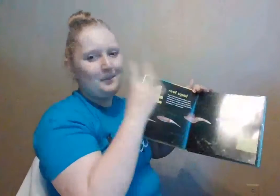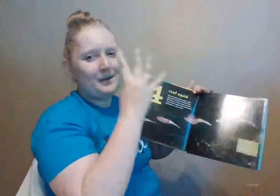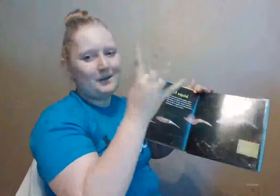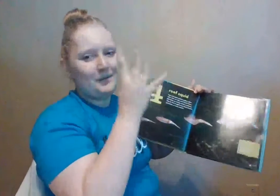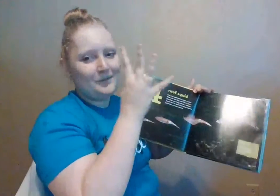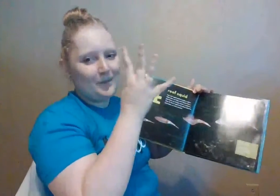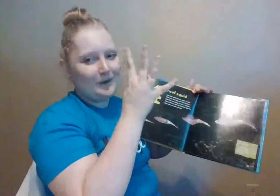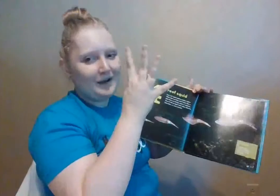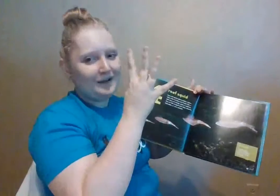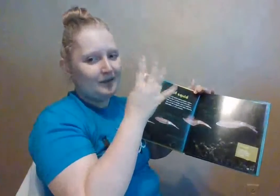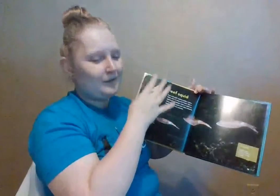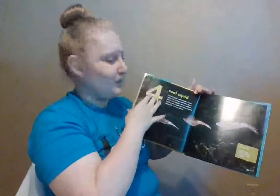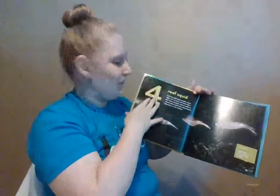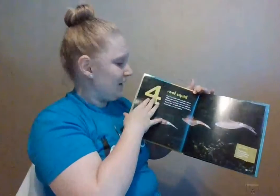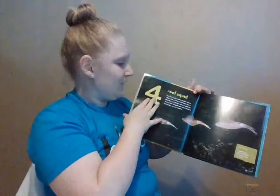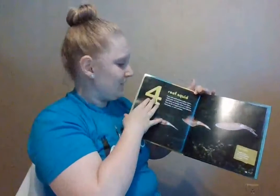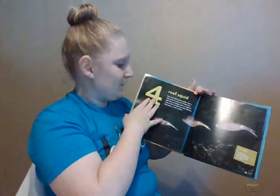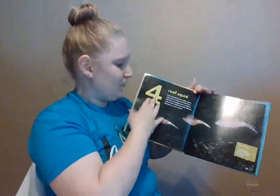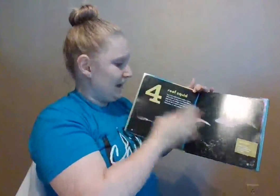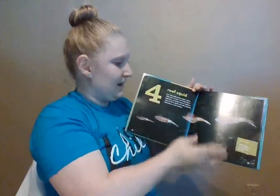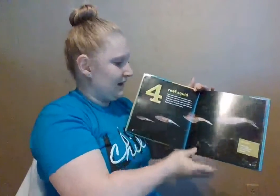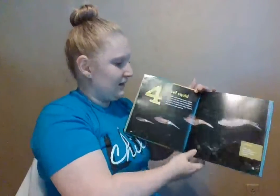Number 4. Reef squid.